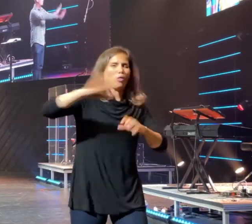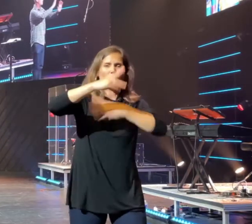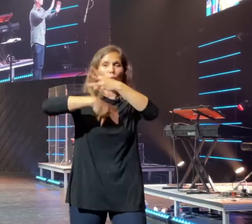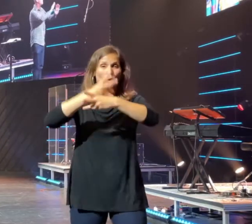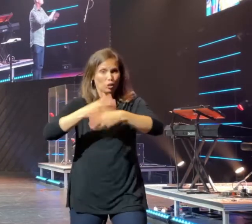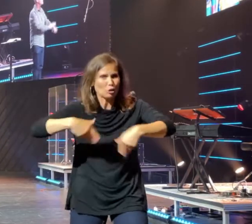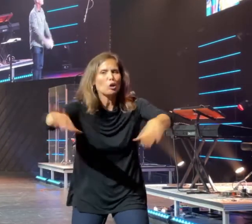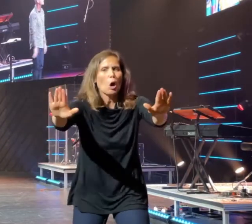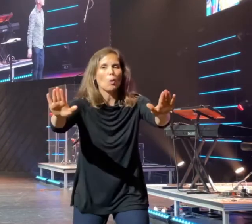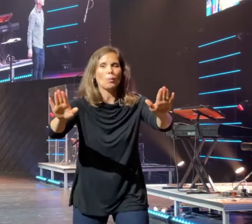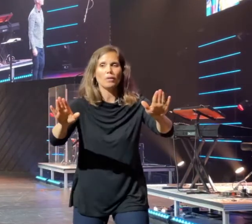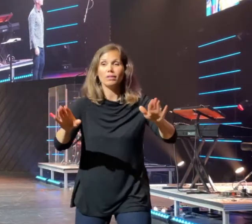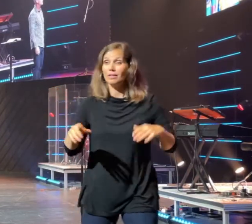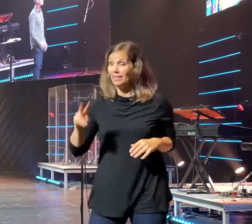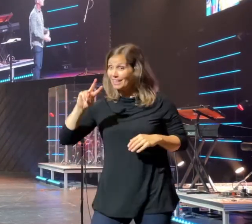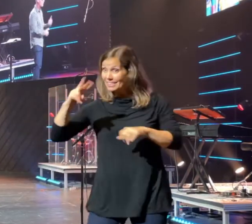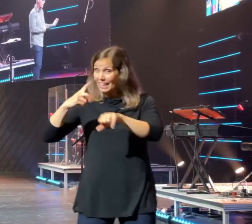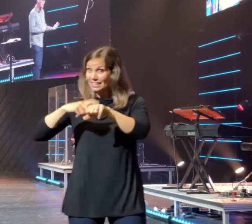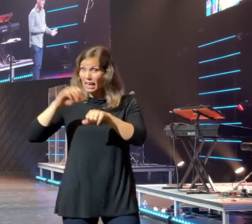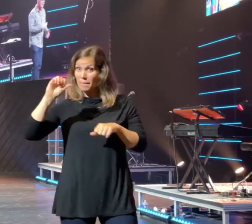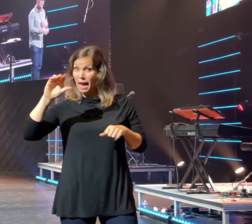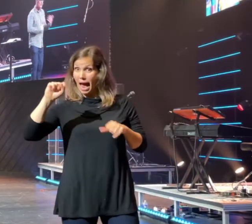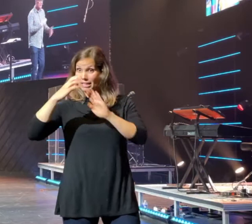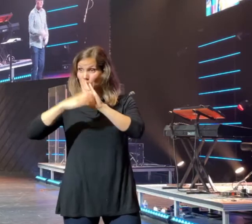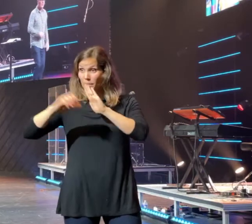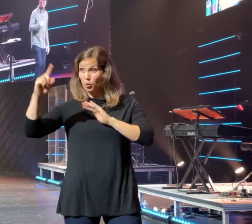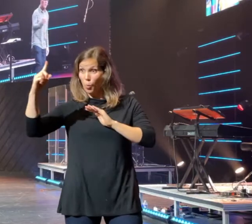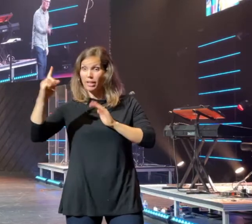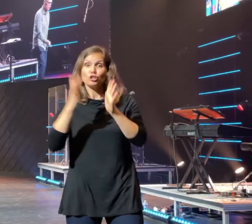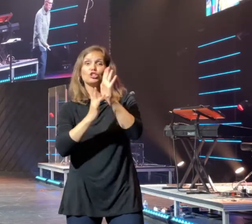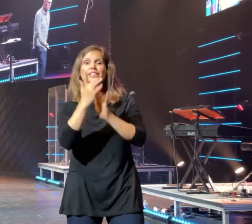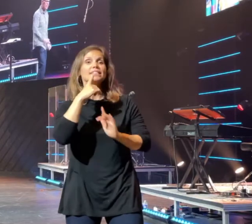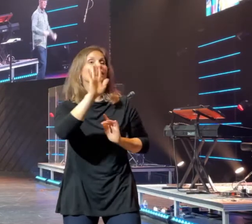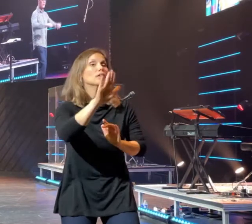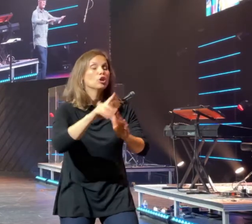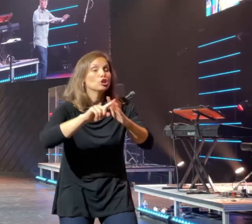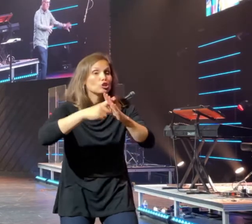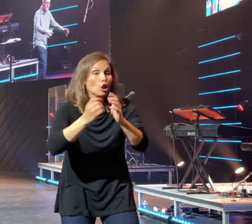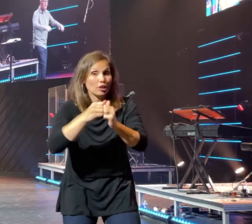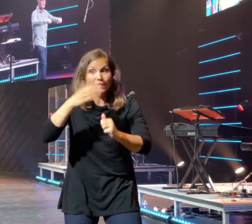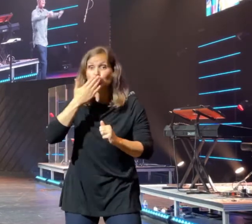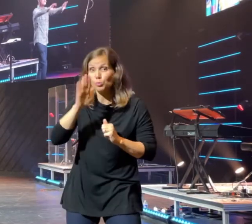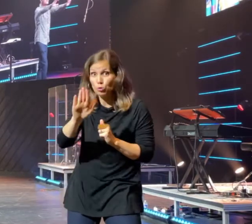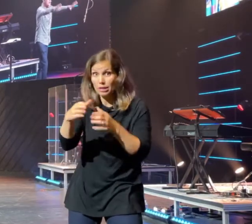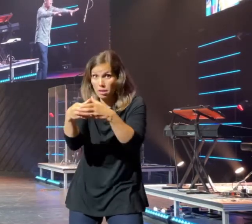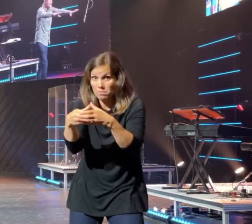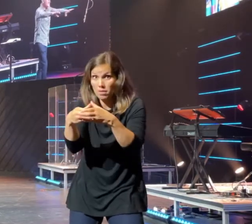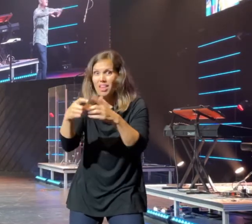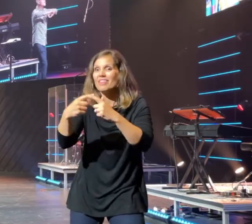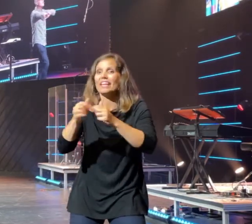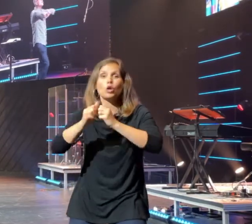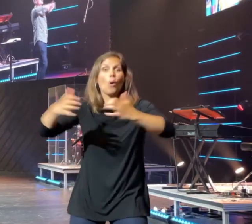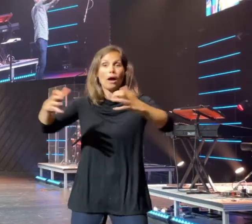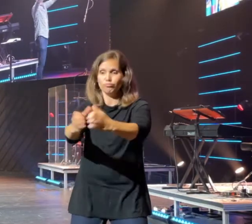go. And then he says it a second time in Acts 1. He uses it a different way, geographically. Start in Jerusalem, then go to Judea, then go to Samaria,